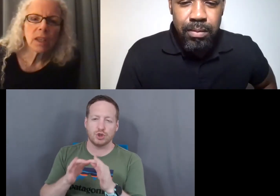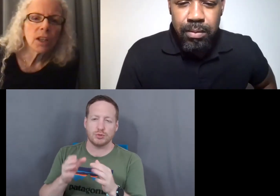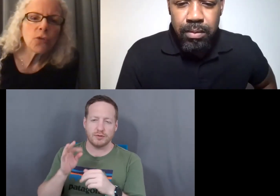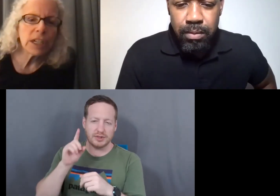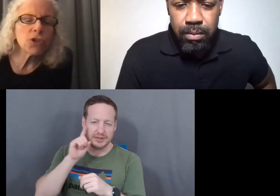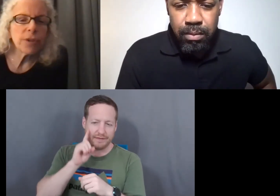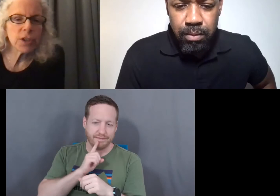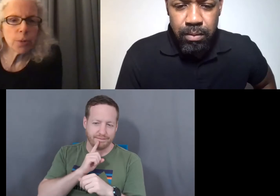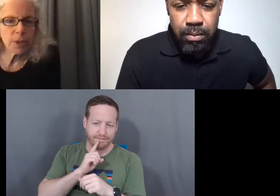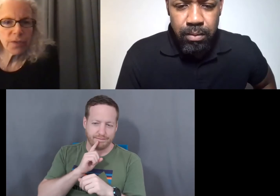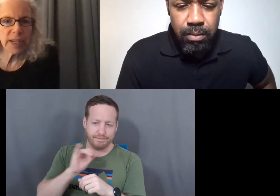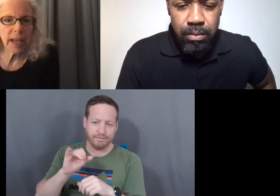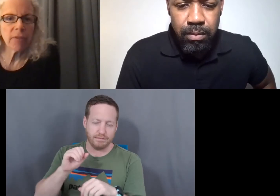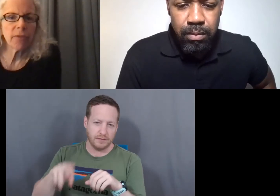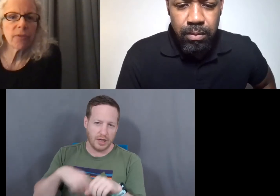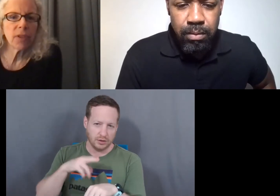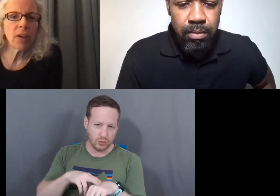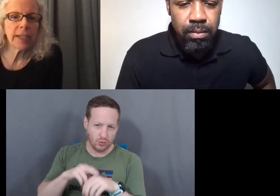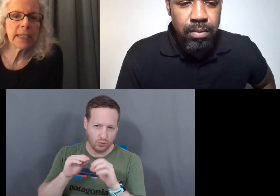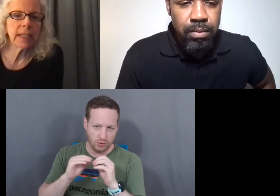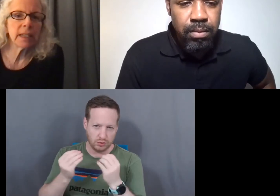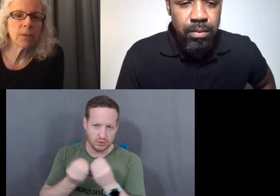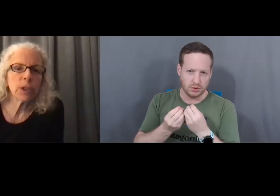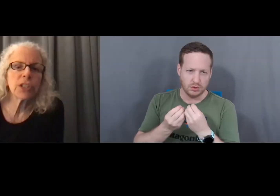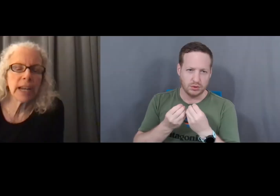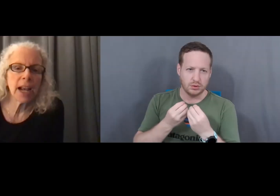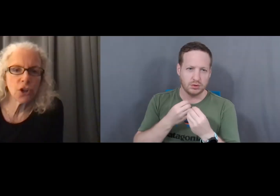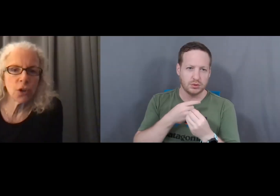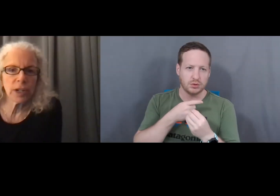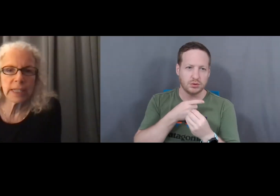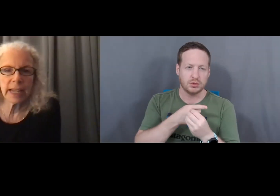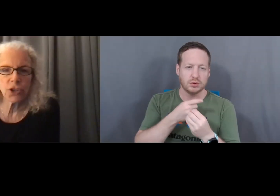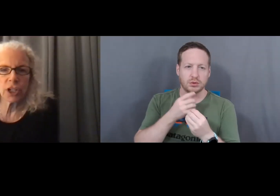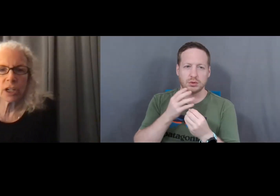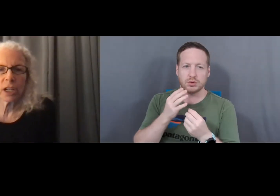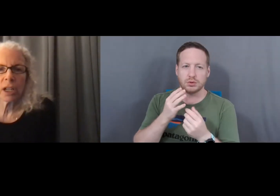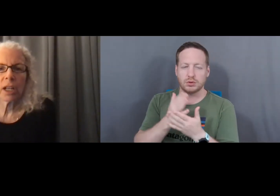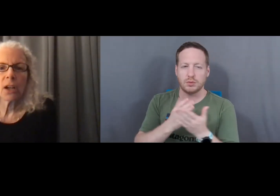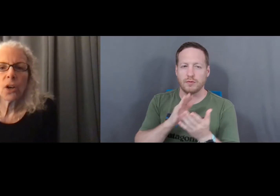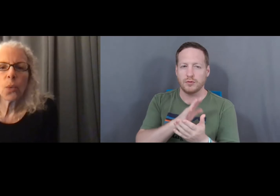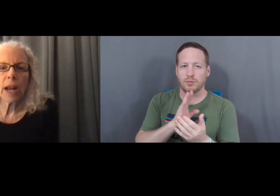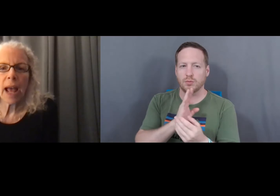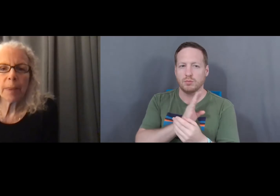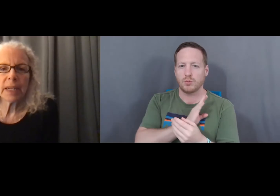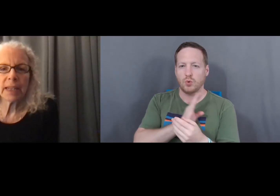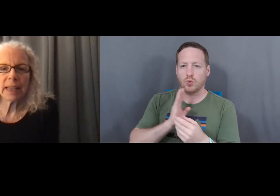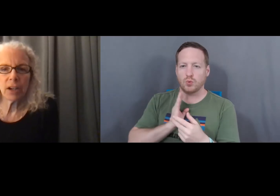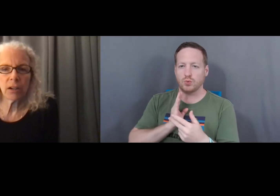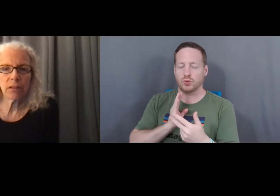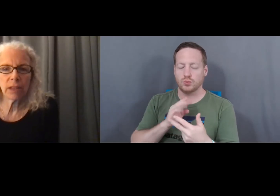the Registry of Interpreters for the Deaf, RID, which is a national organization, what happened in the